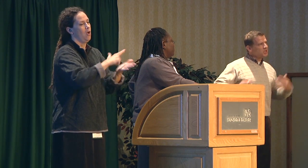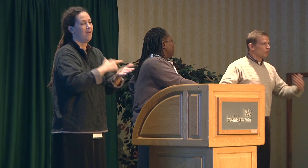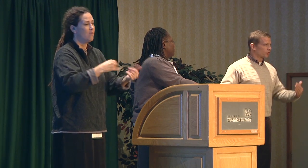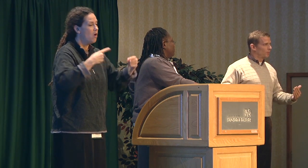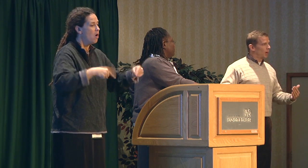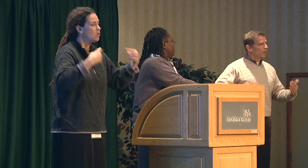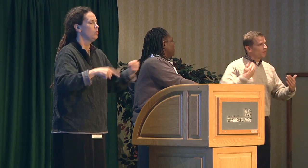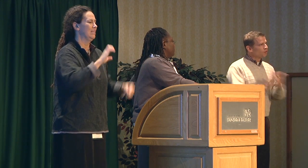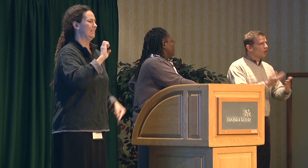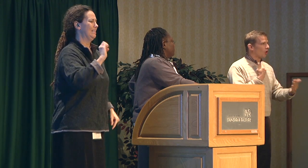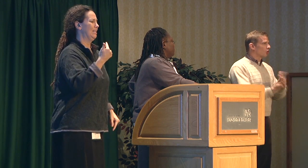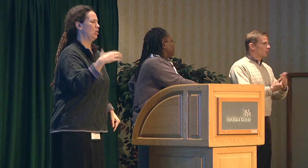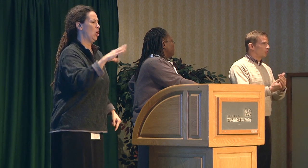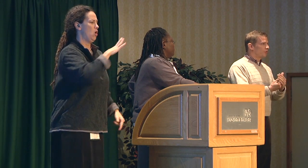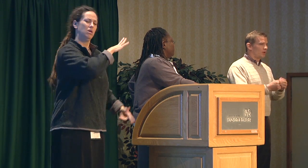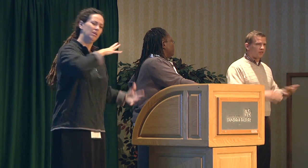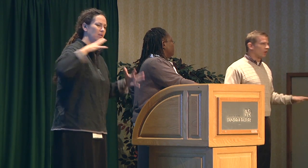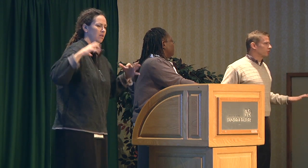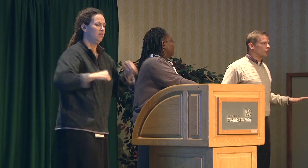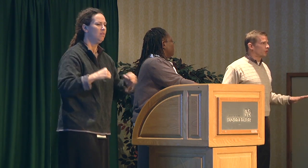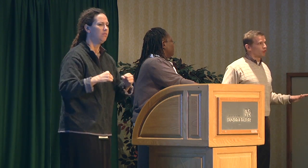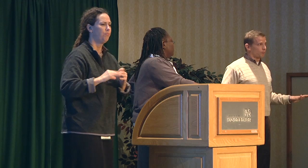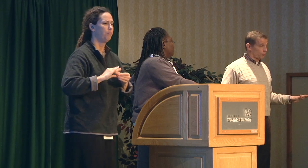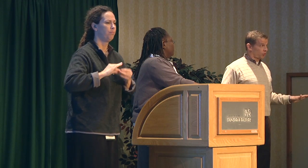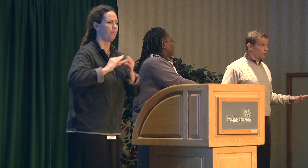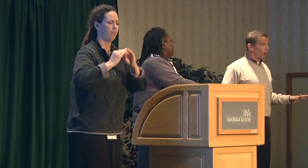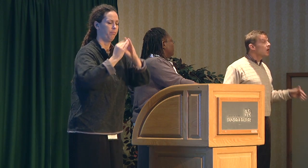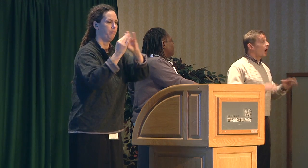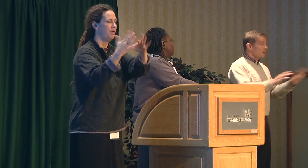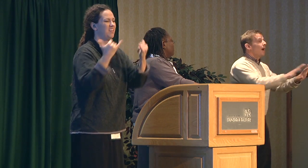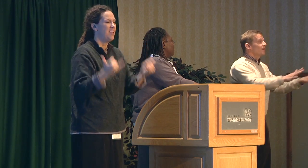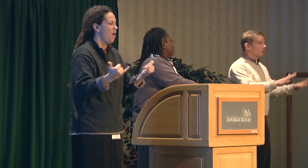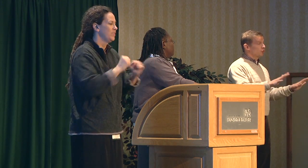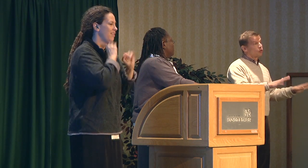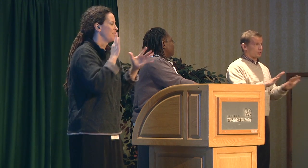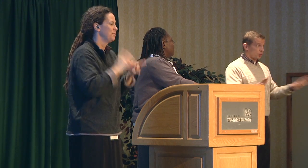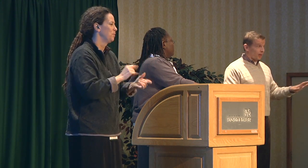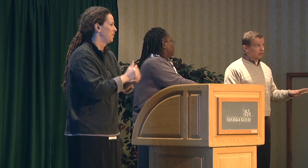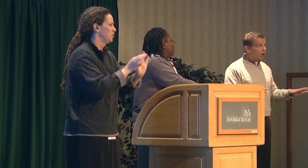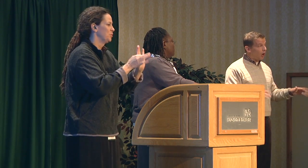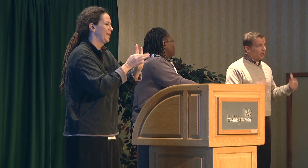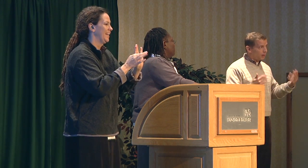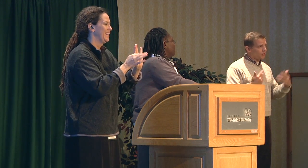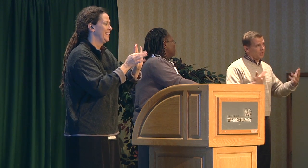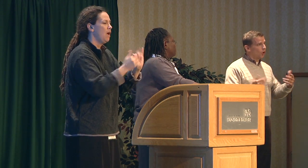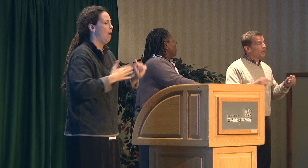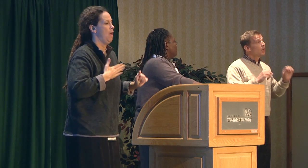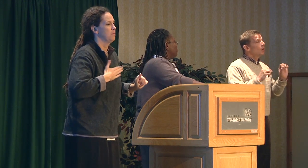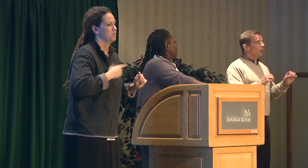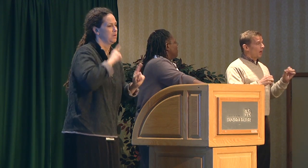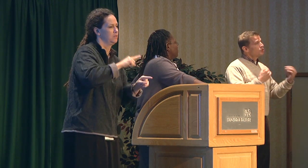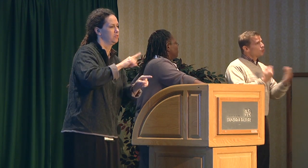then their egos come up, and they'll start arguing with you, and it has nothing to do with interpreters anymore. I'd be happy to answer your question about the law. I think I